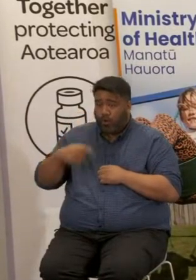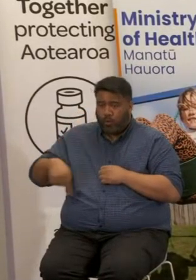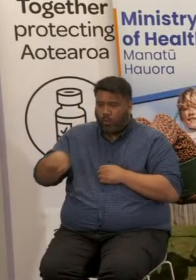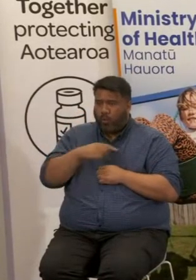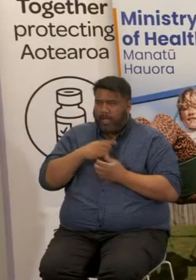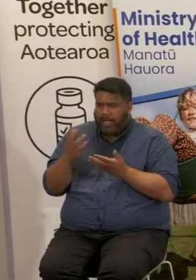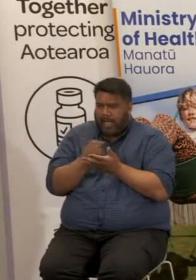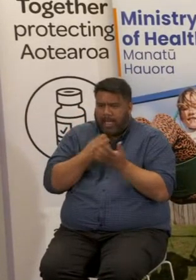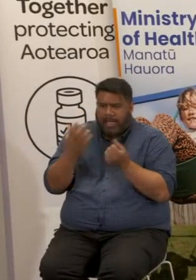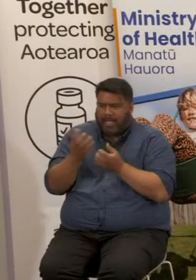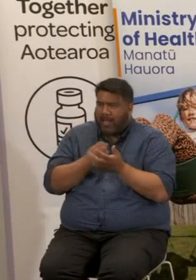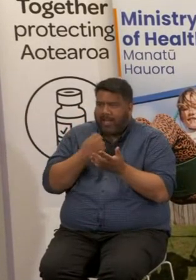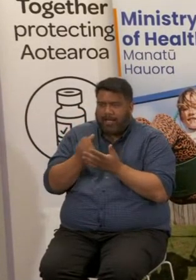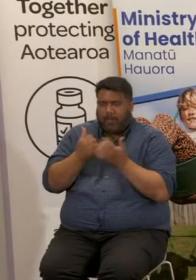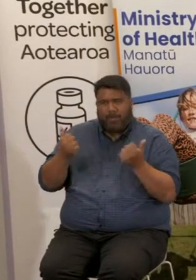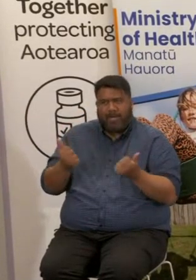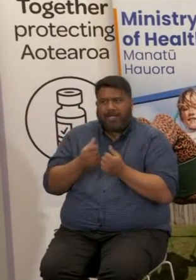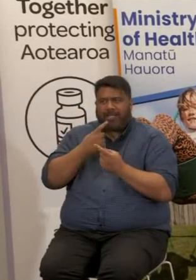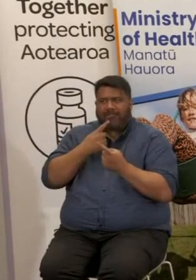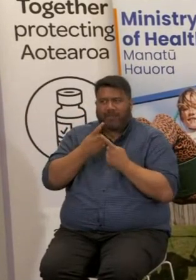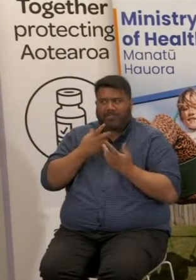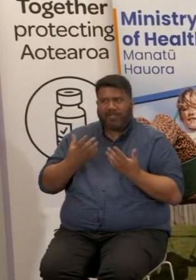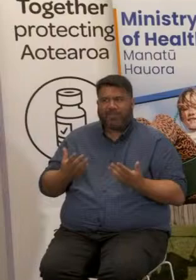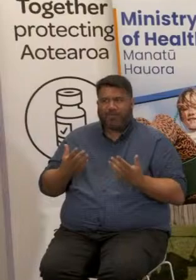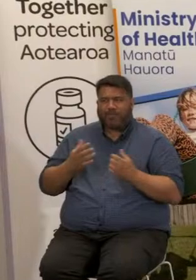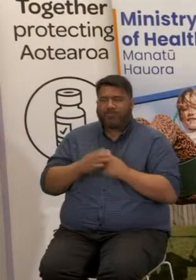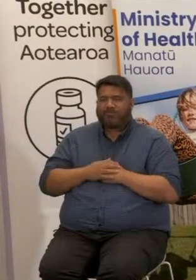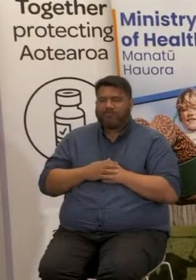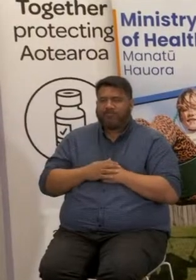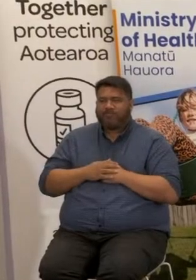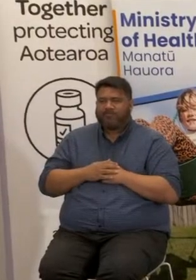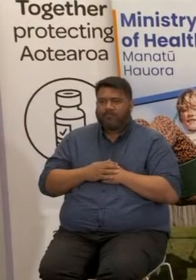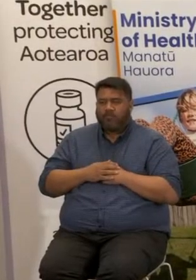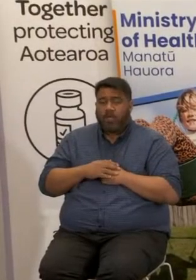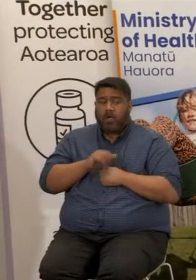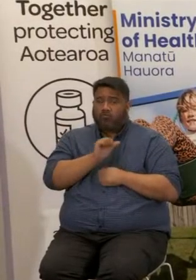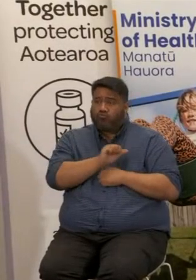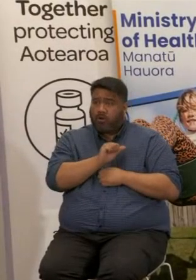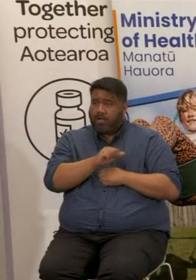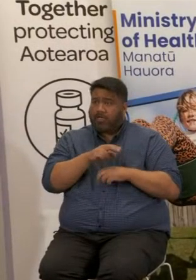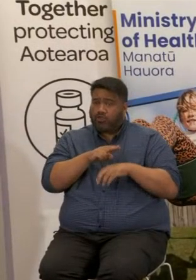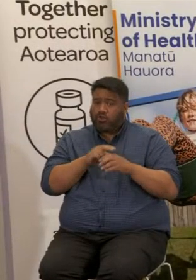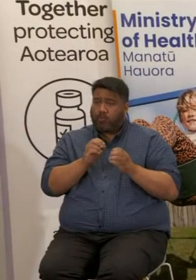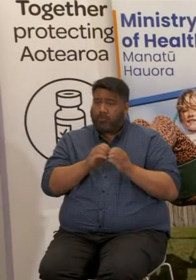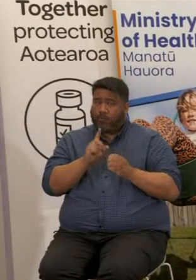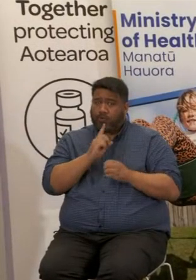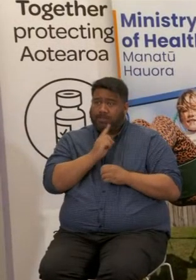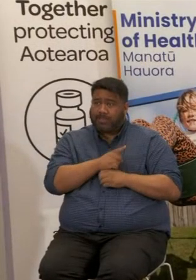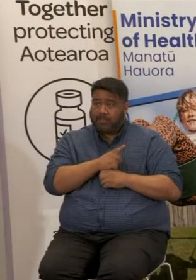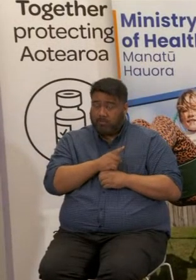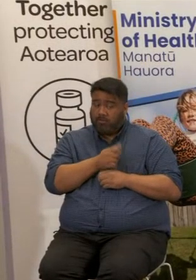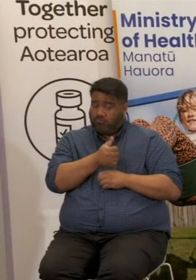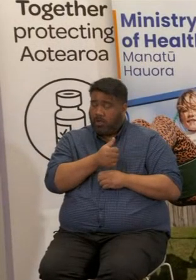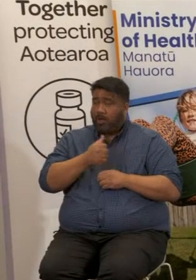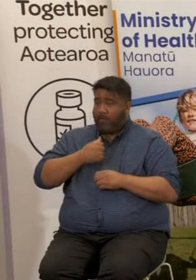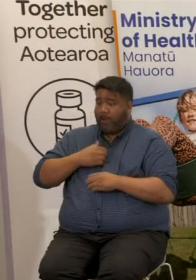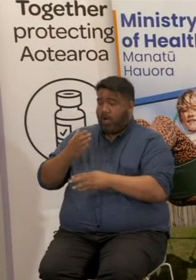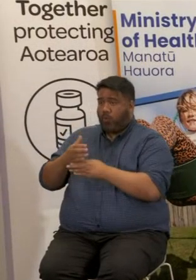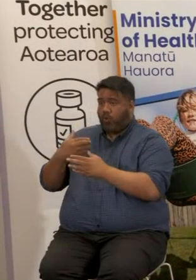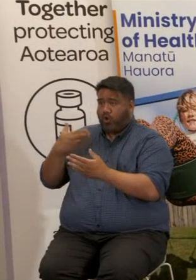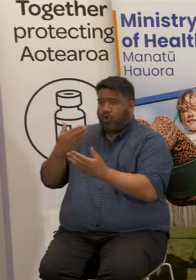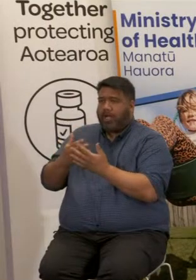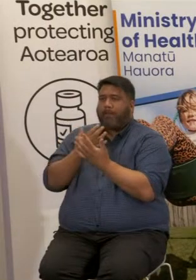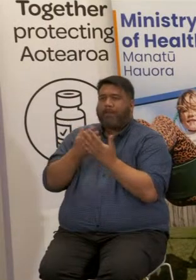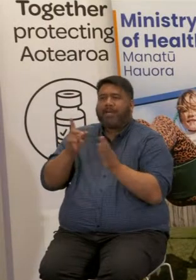rapidly at the moment. So firstly, just to back up Ashley's point, from my background interest in measles and MMR for many, many years,